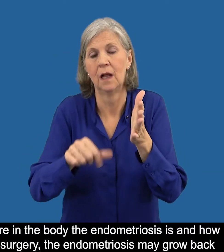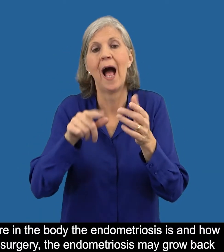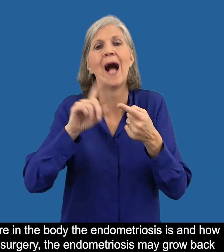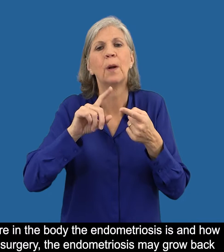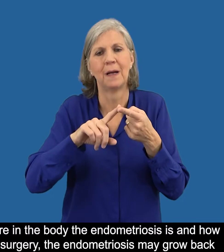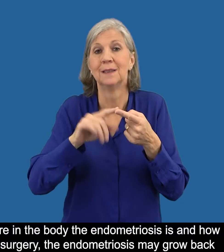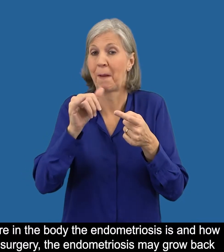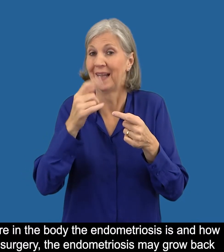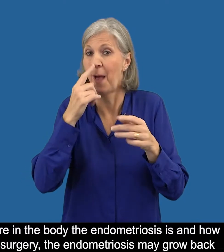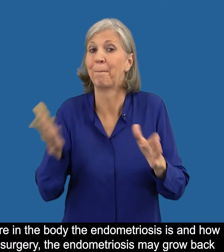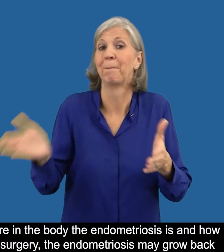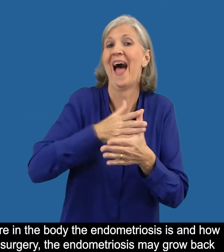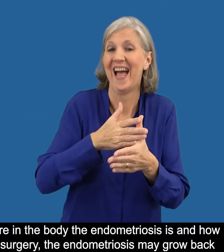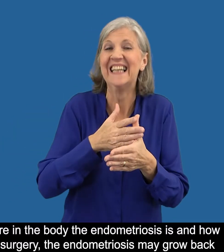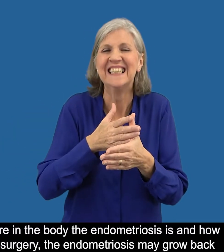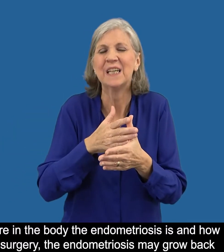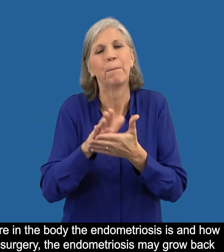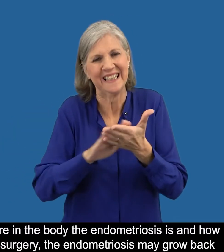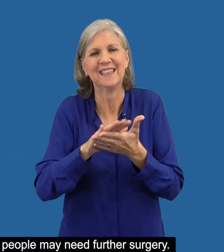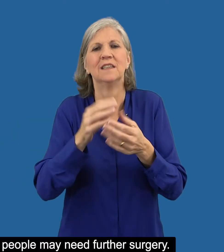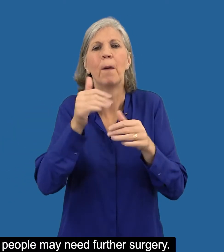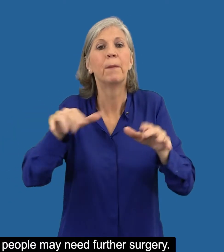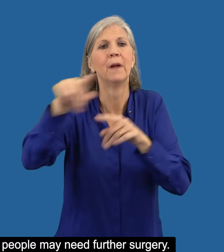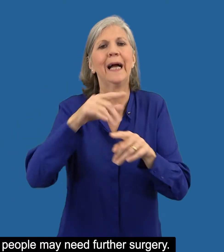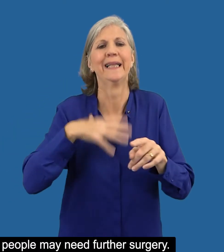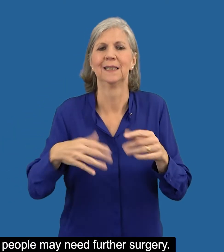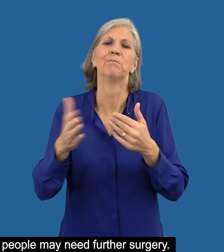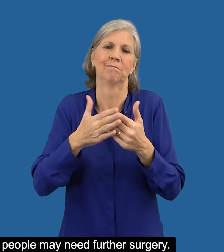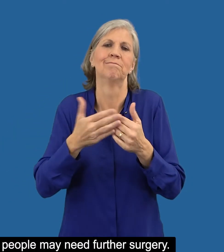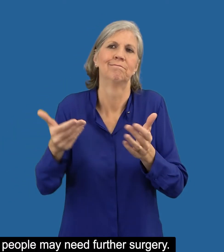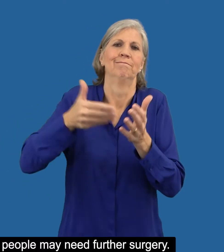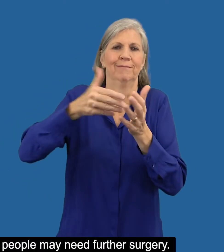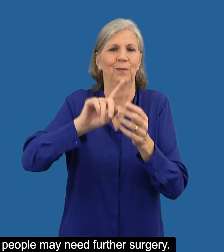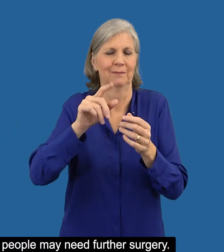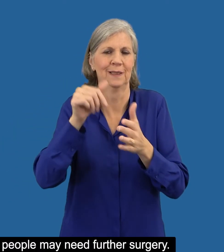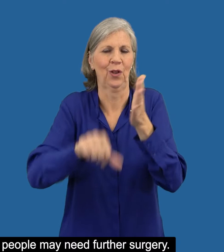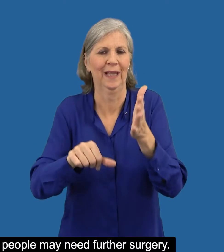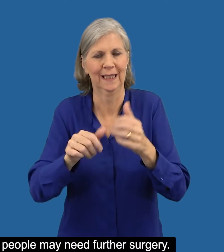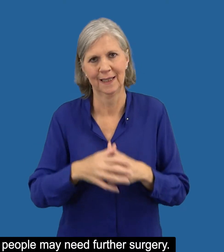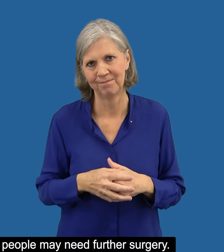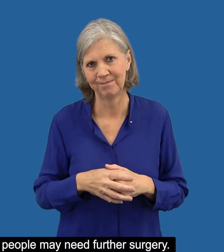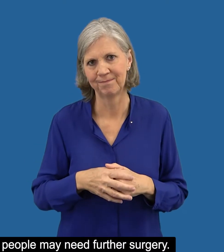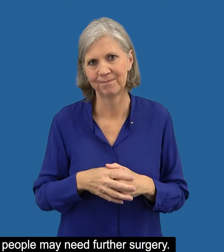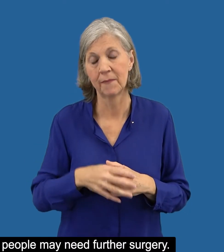Even after surgery, the endometriosis may grow back, so some people may need further surgery.